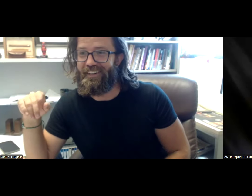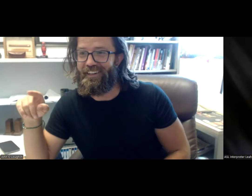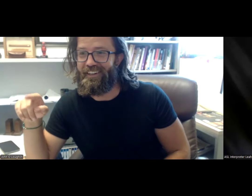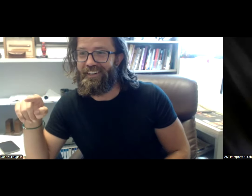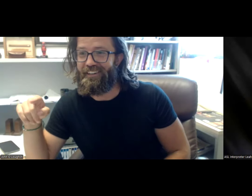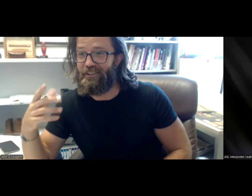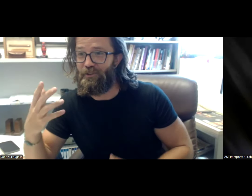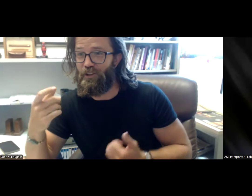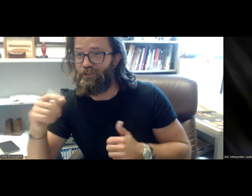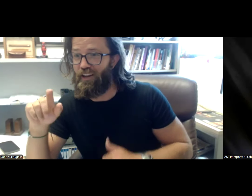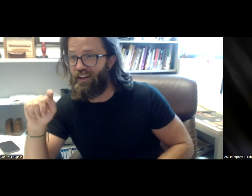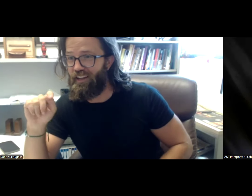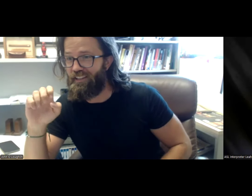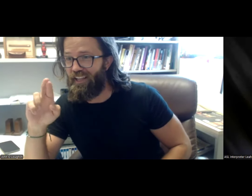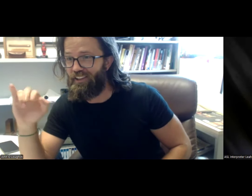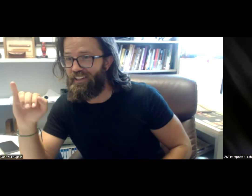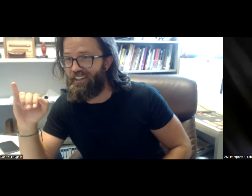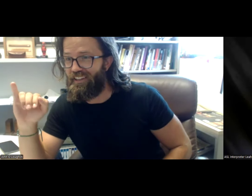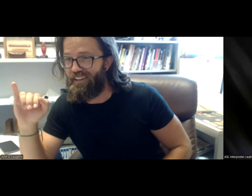Any volunteers? Any guesses?